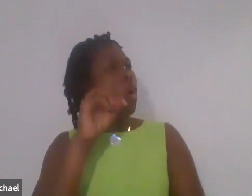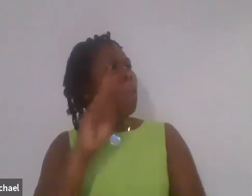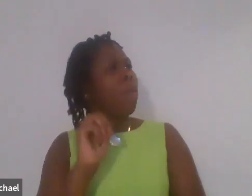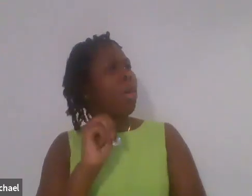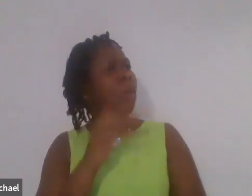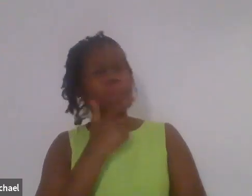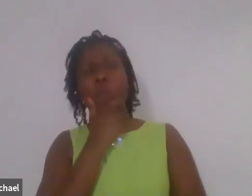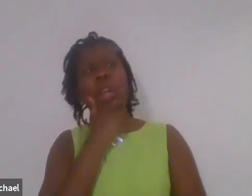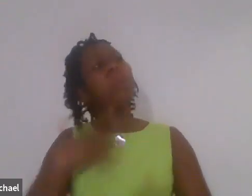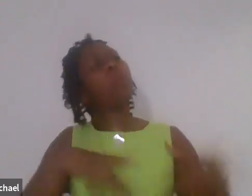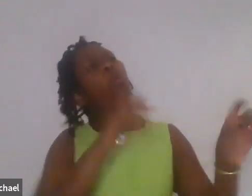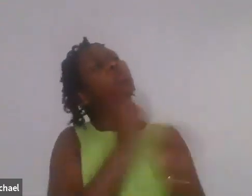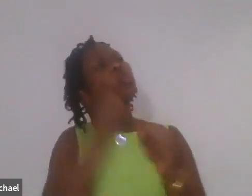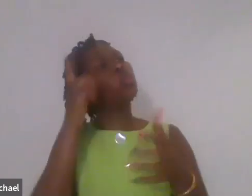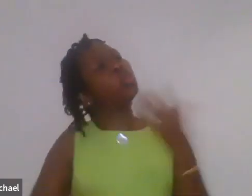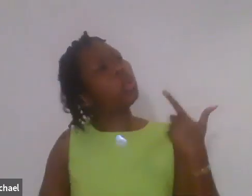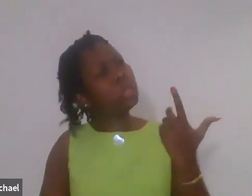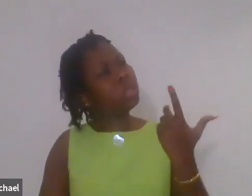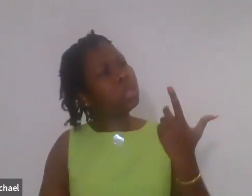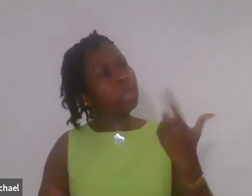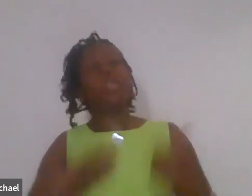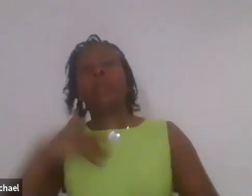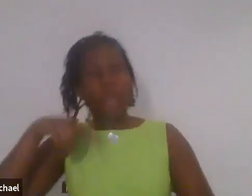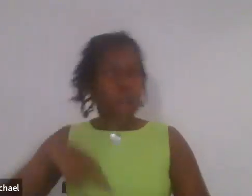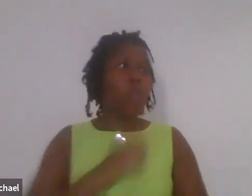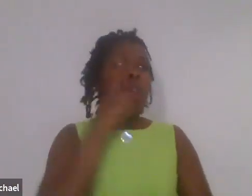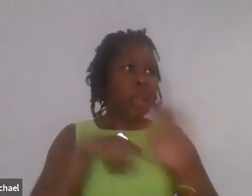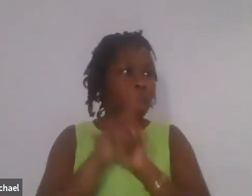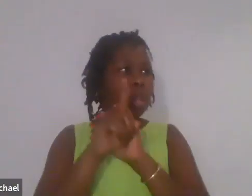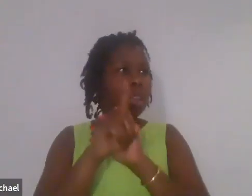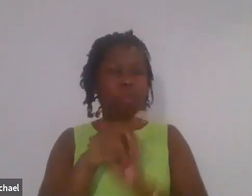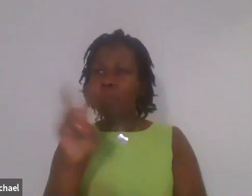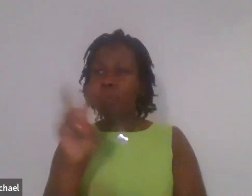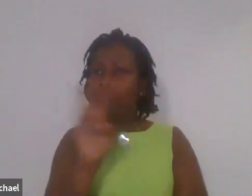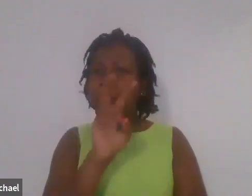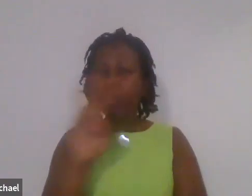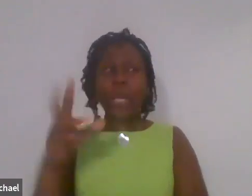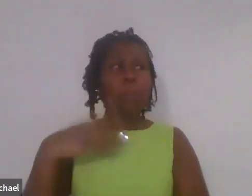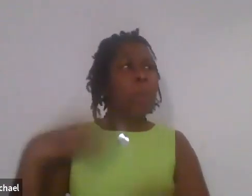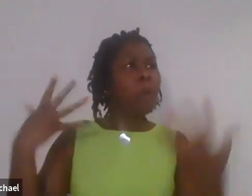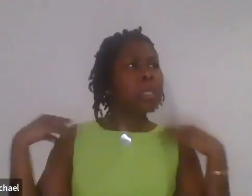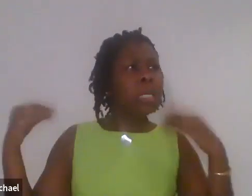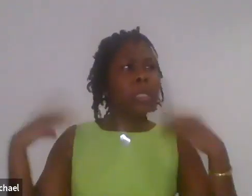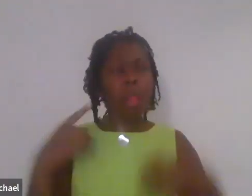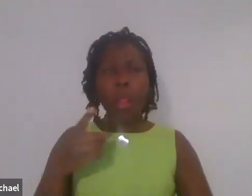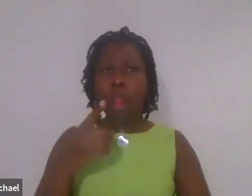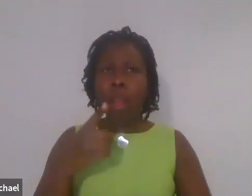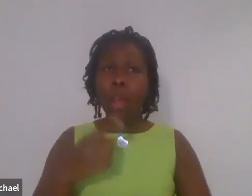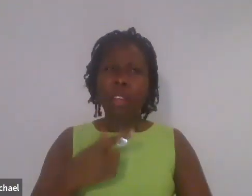to see people flocking to Sarakasi. So I asked myself, what are they going to do there? So one time I went there